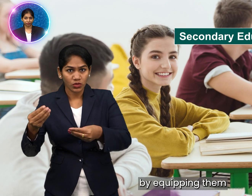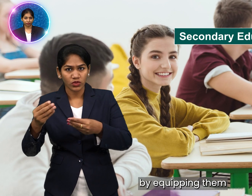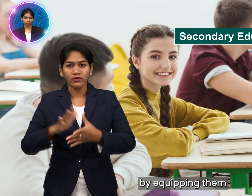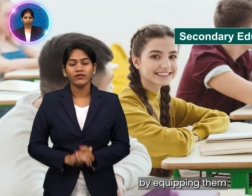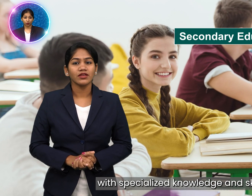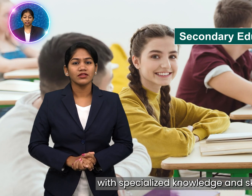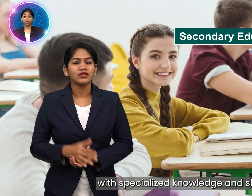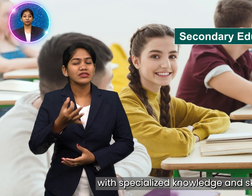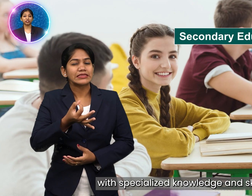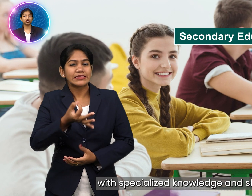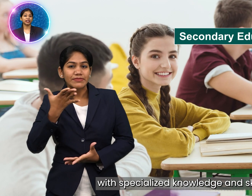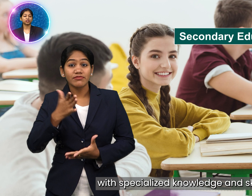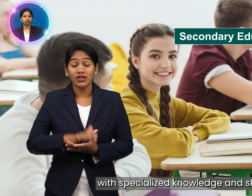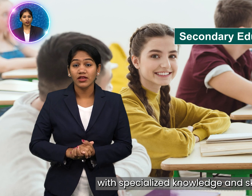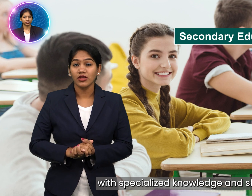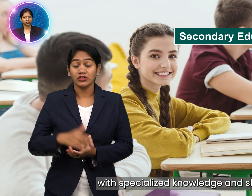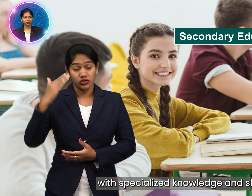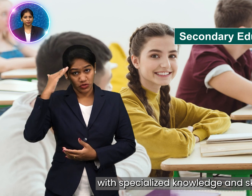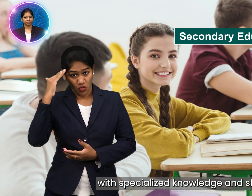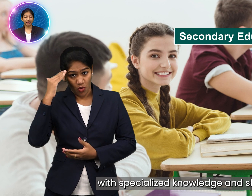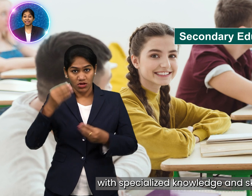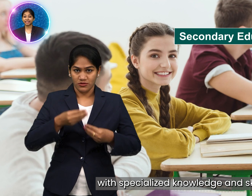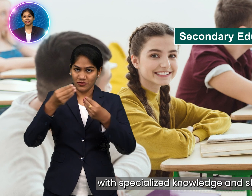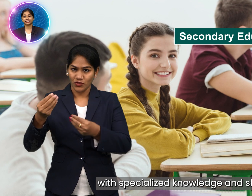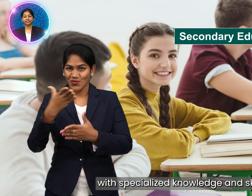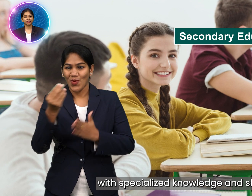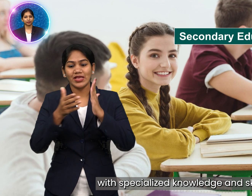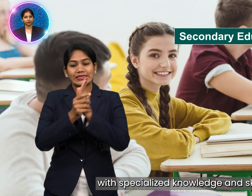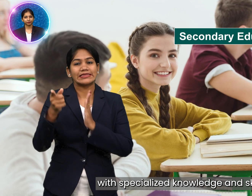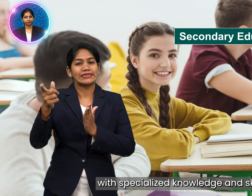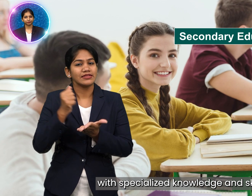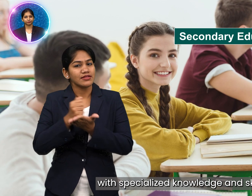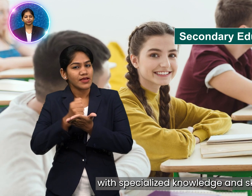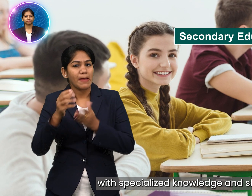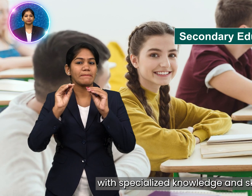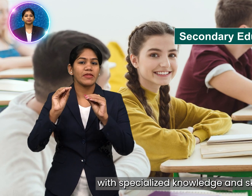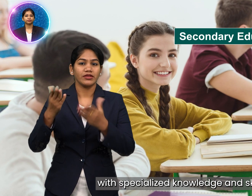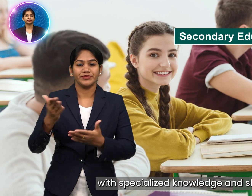them with specialized knowledge and skills.